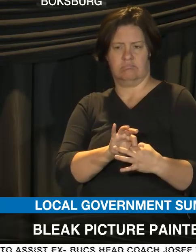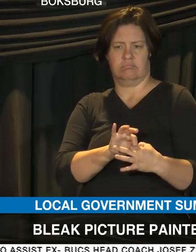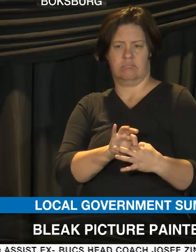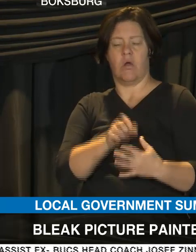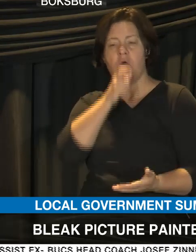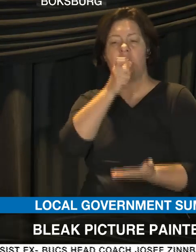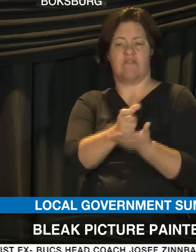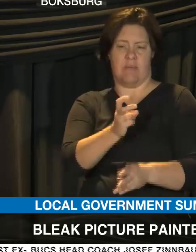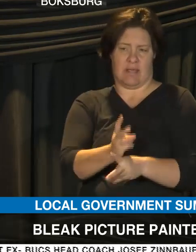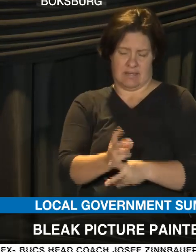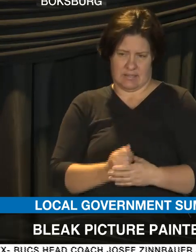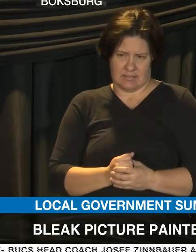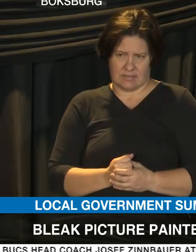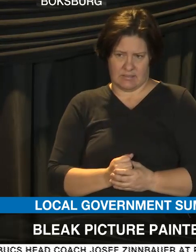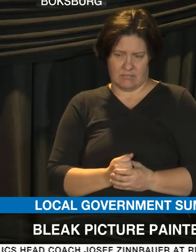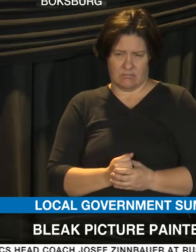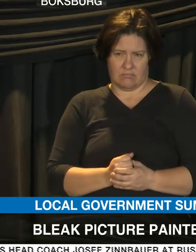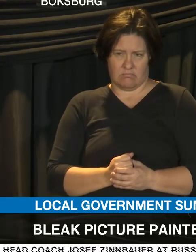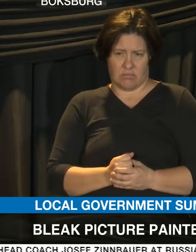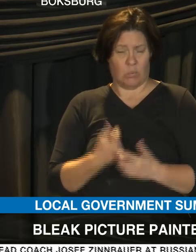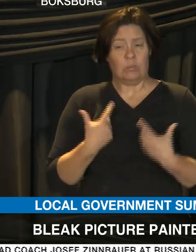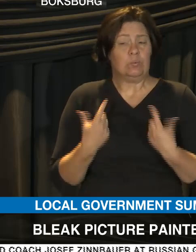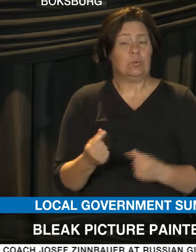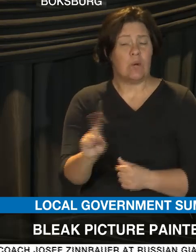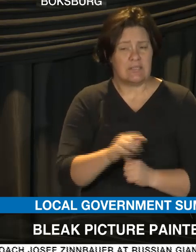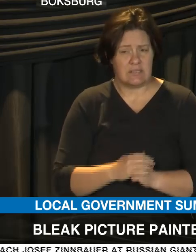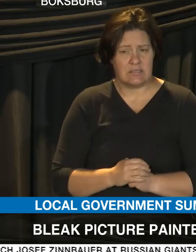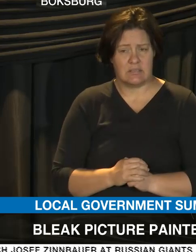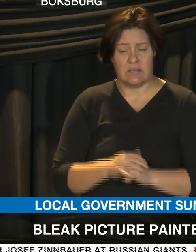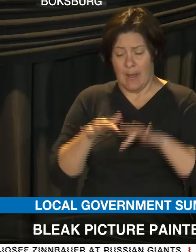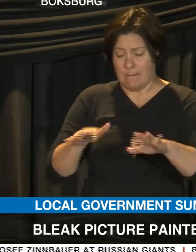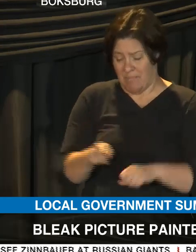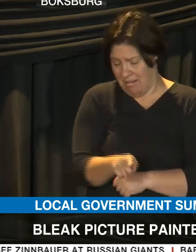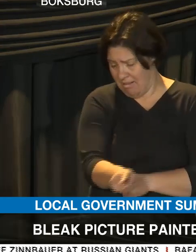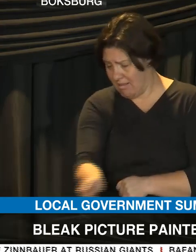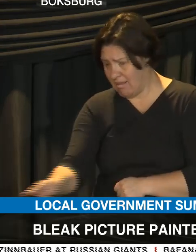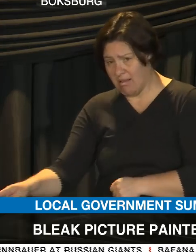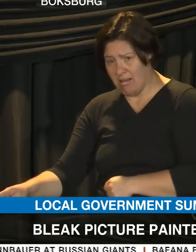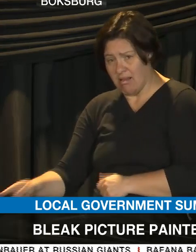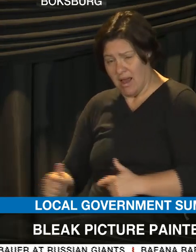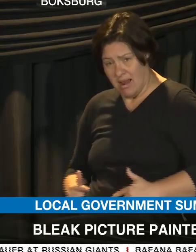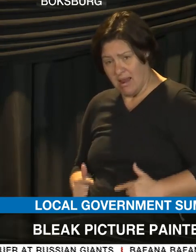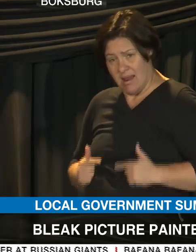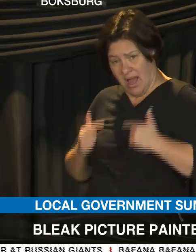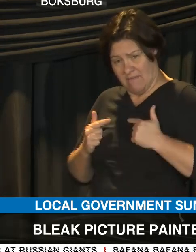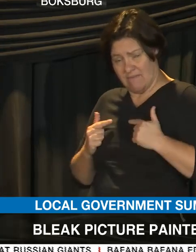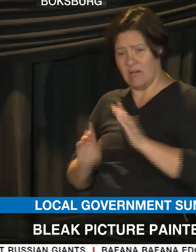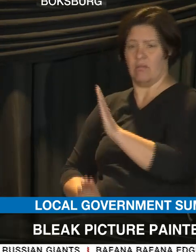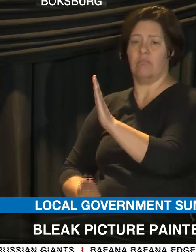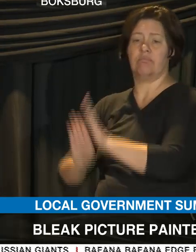to do the most important thing, to improve the living conditions of the people of our